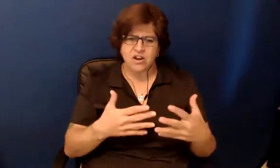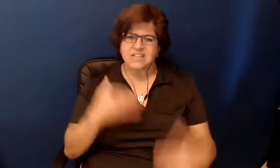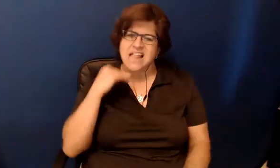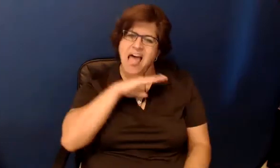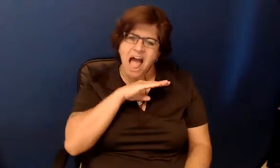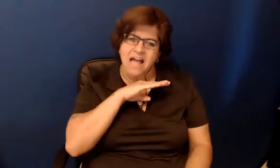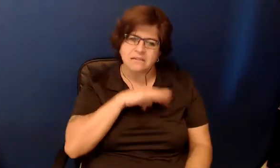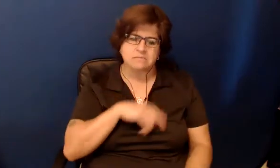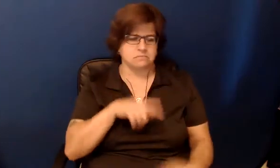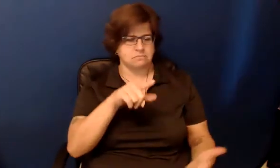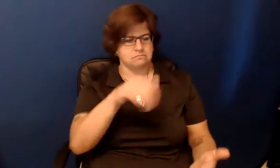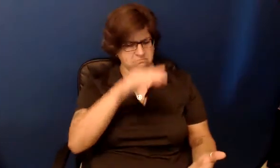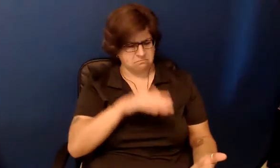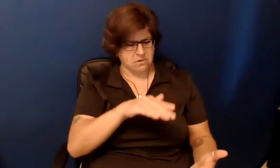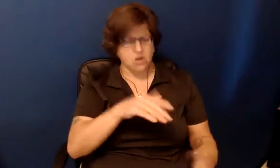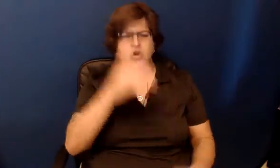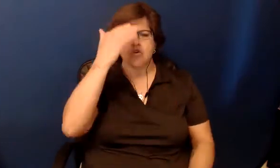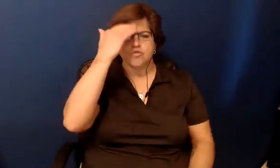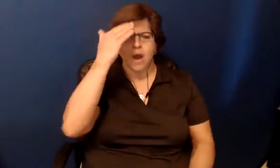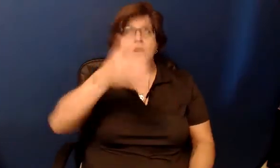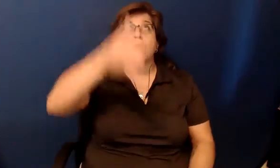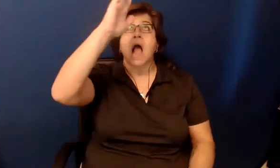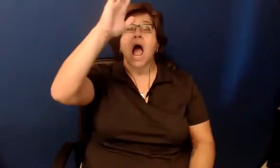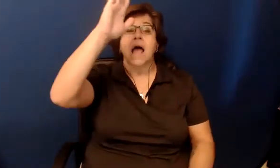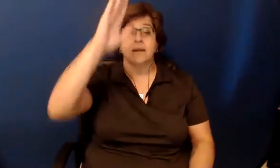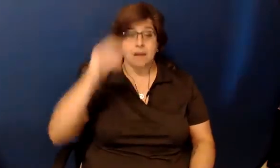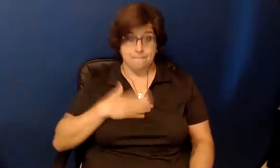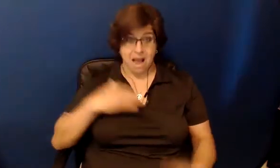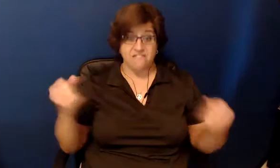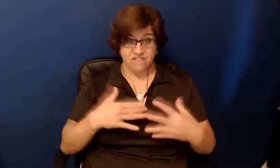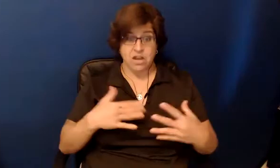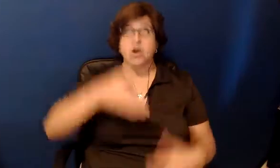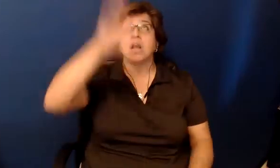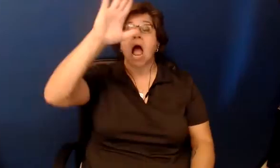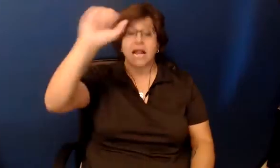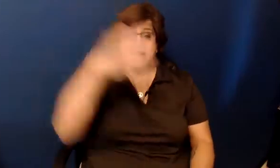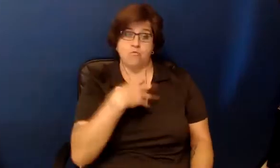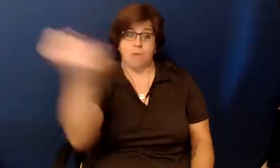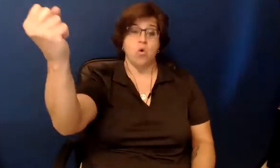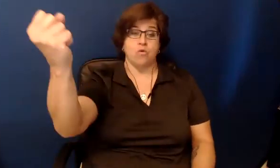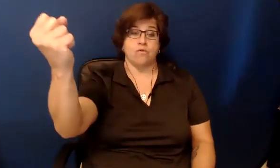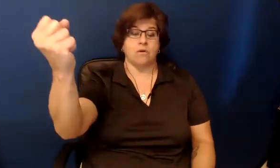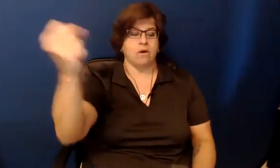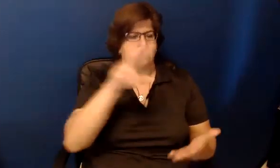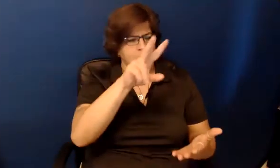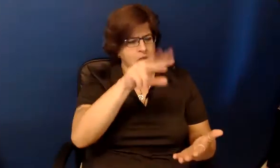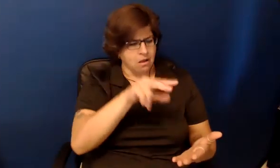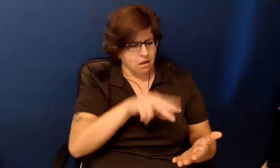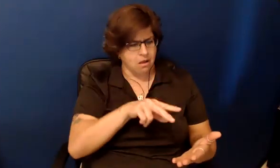Do I know that God can remove the fear? You know, and after I said yes to all of these things, you know, we prayed about it. And